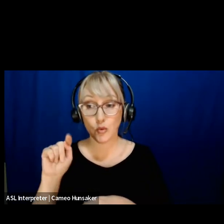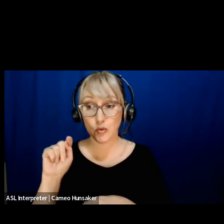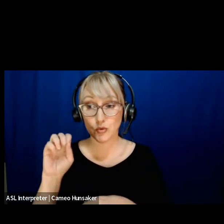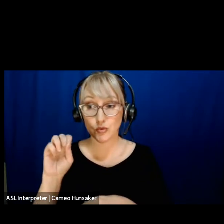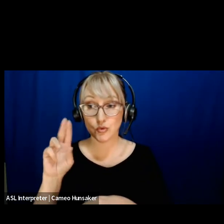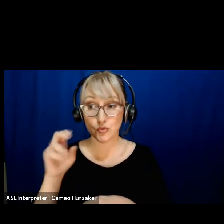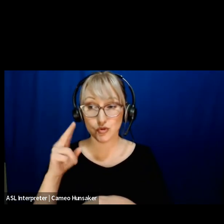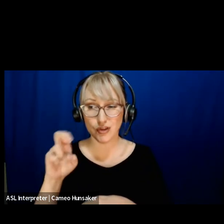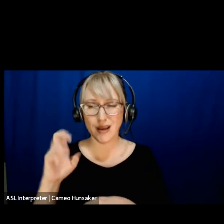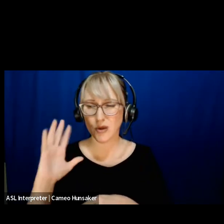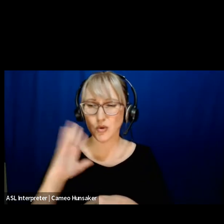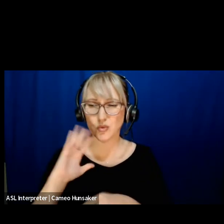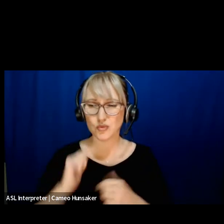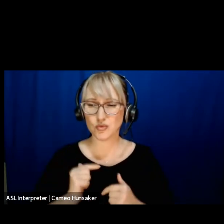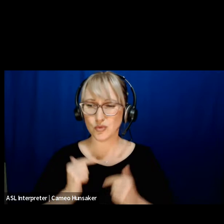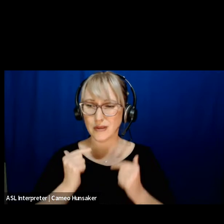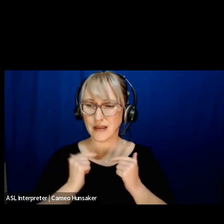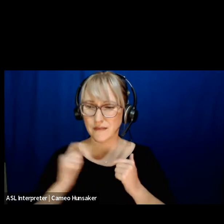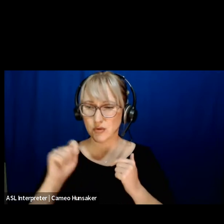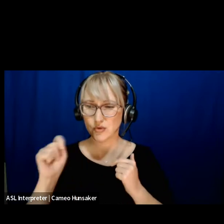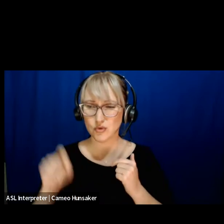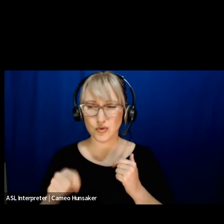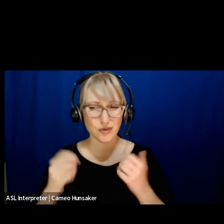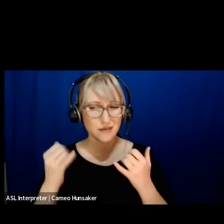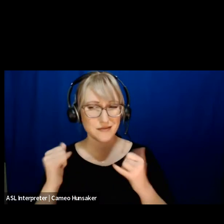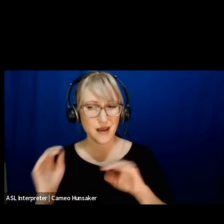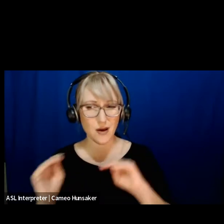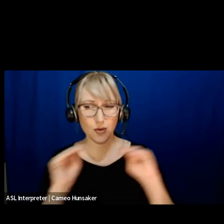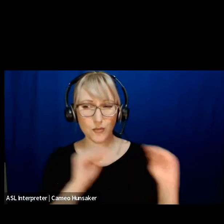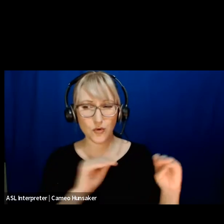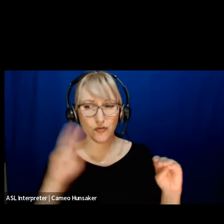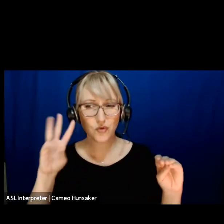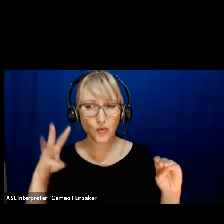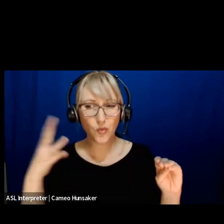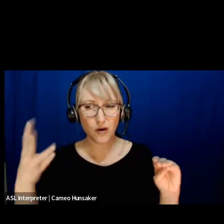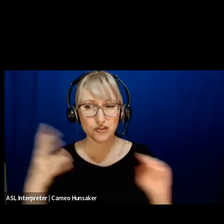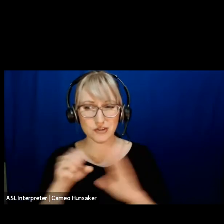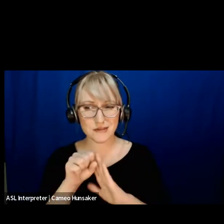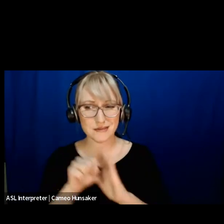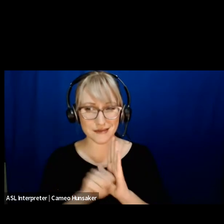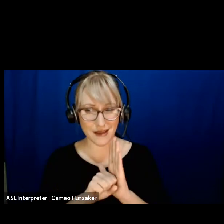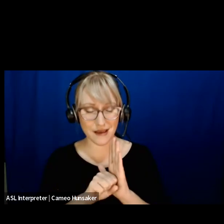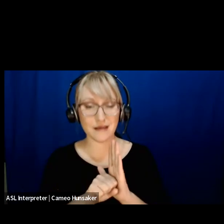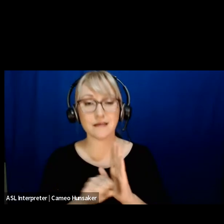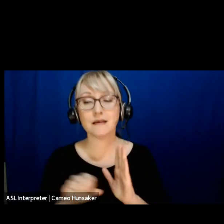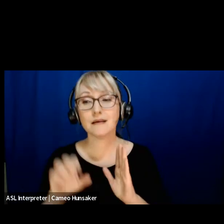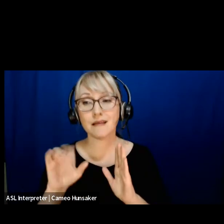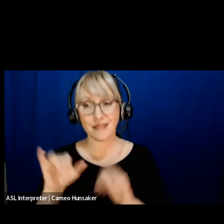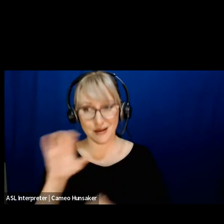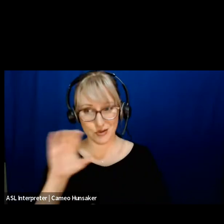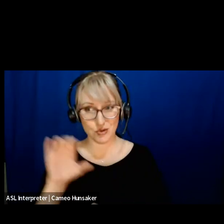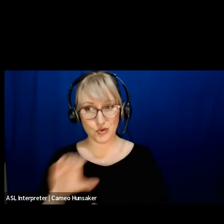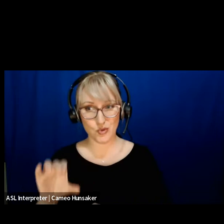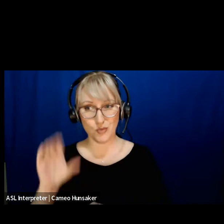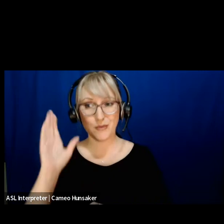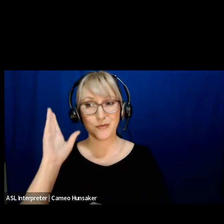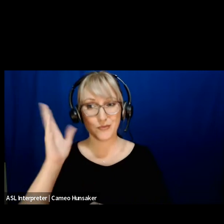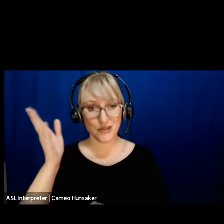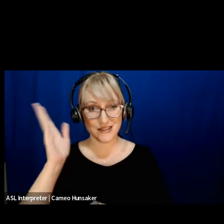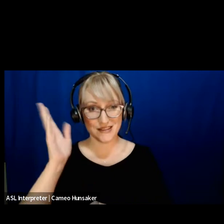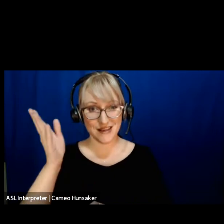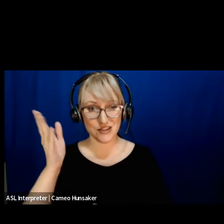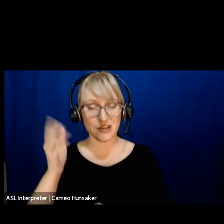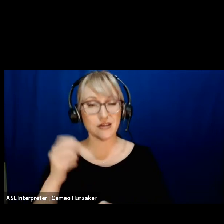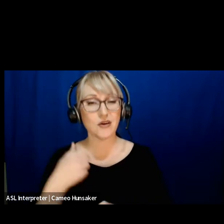in Tucson, I'm pretty sure. Now he's up in Washington State. So that's going to be a Zoom presentation, but we're